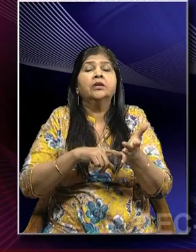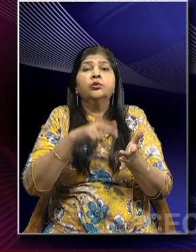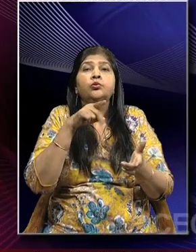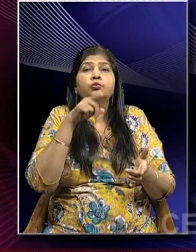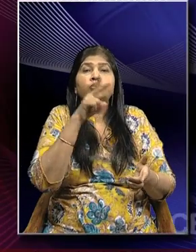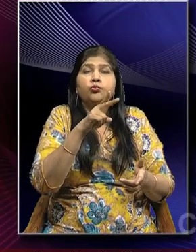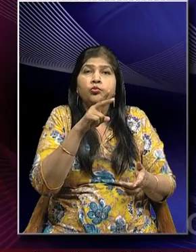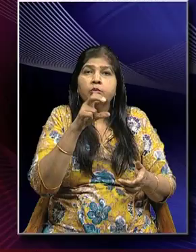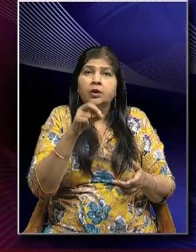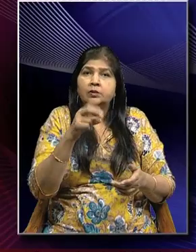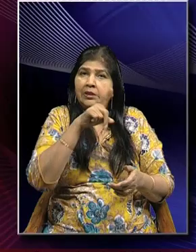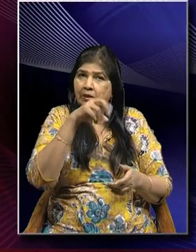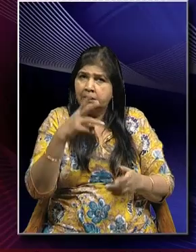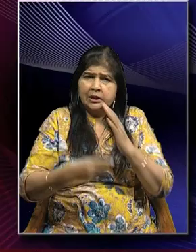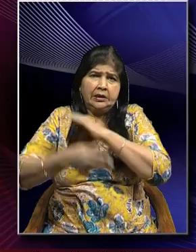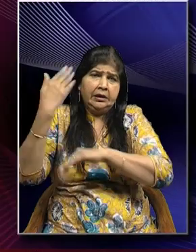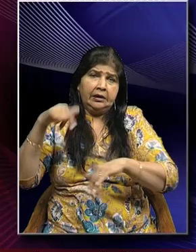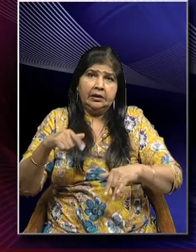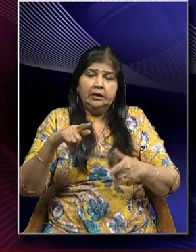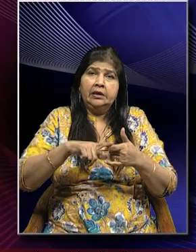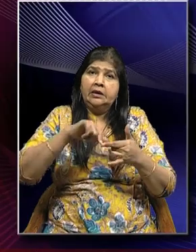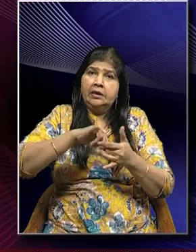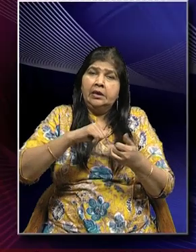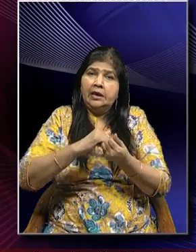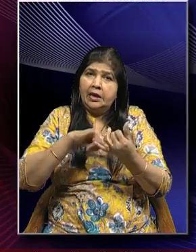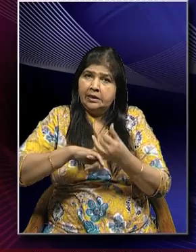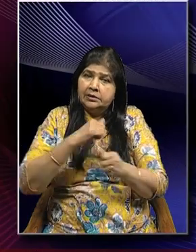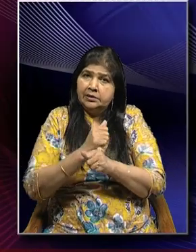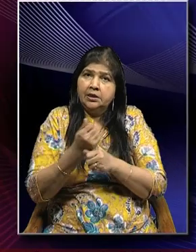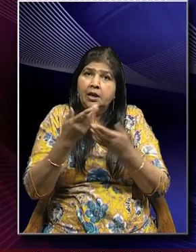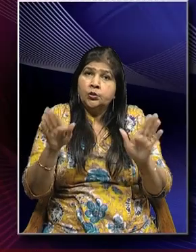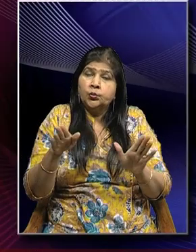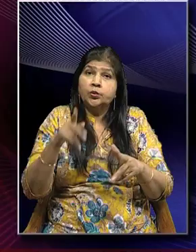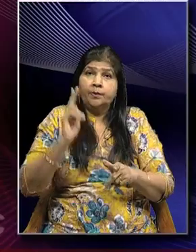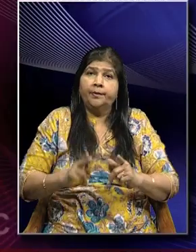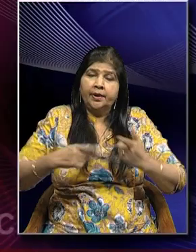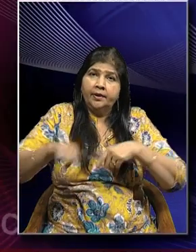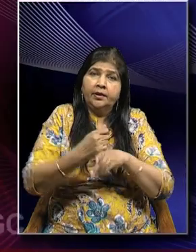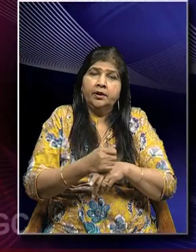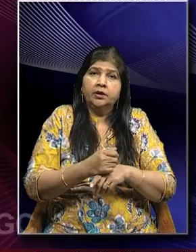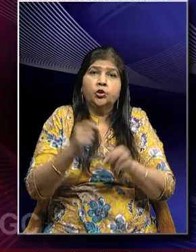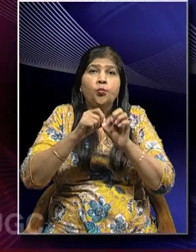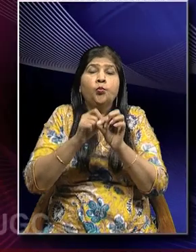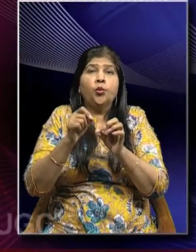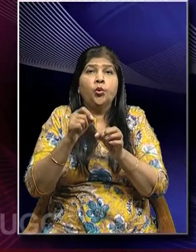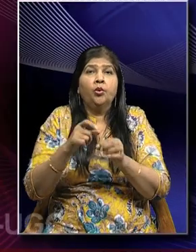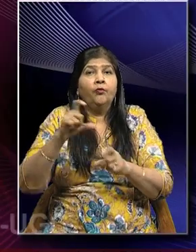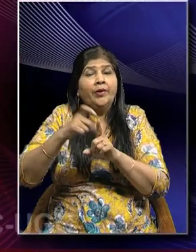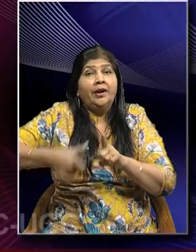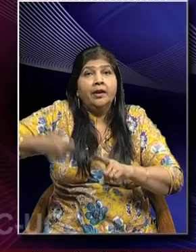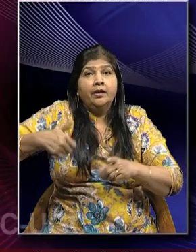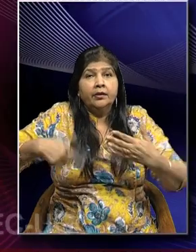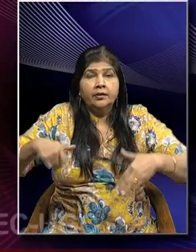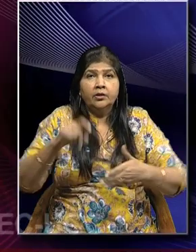it actually introduced early ESG disclosure mandates, and it required board of directors to report